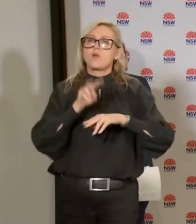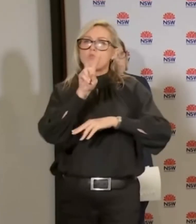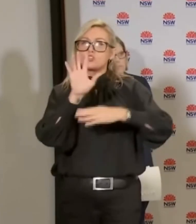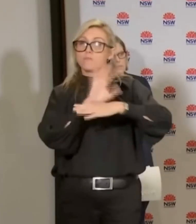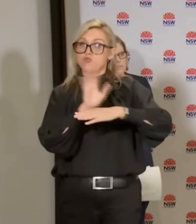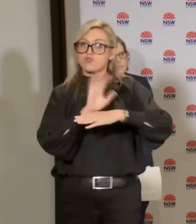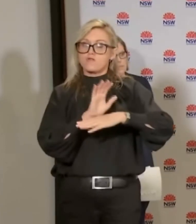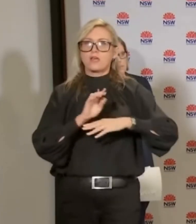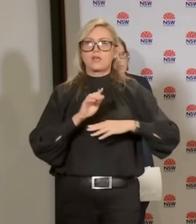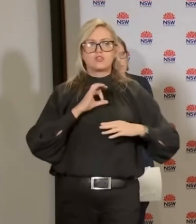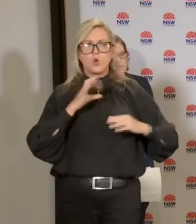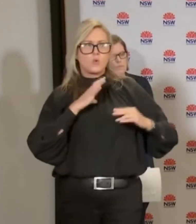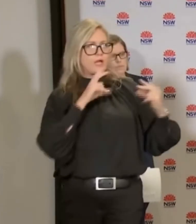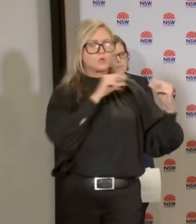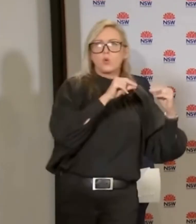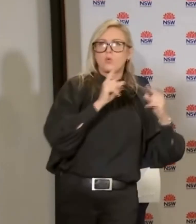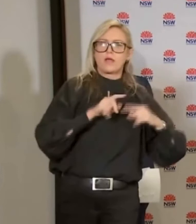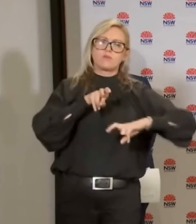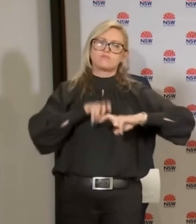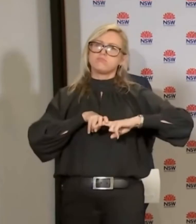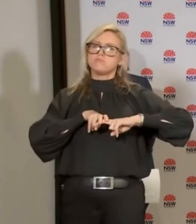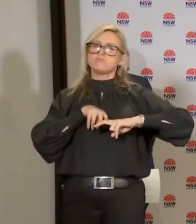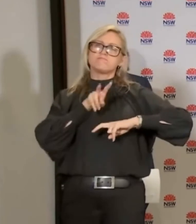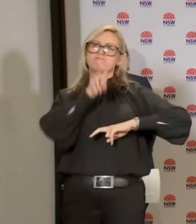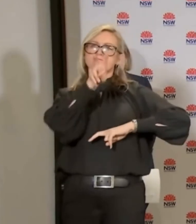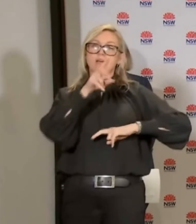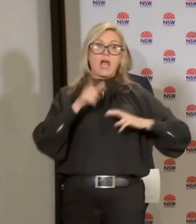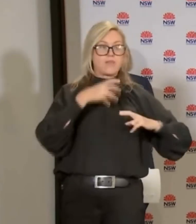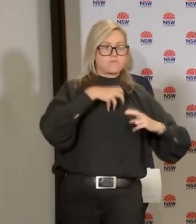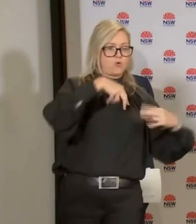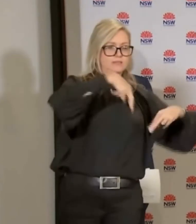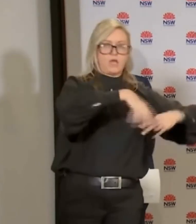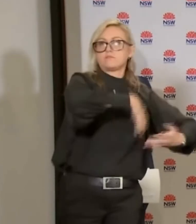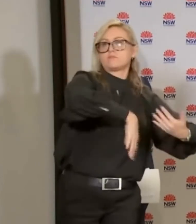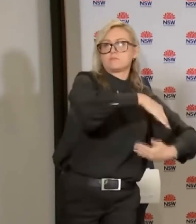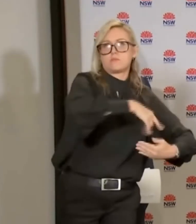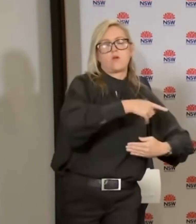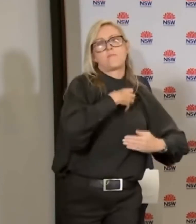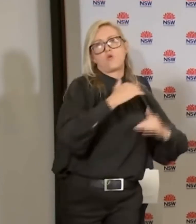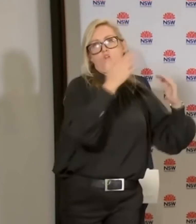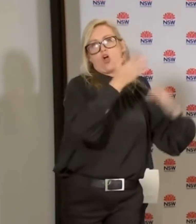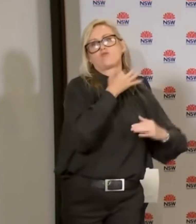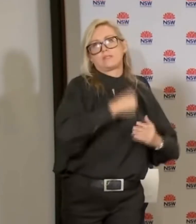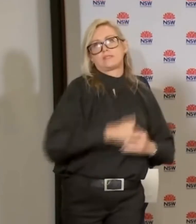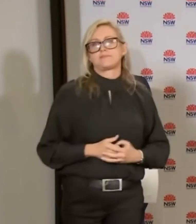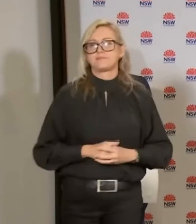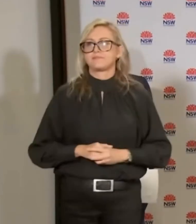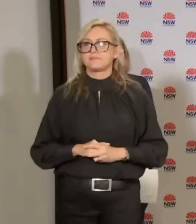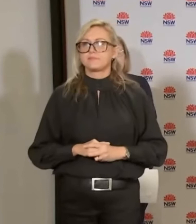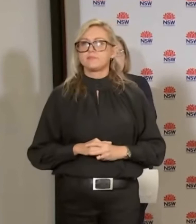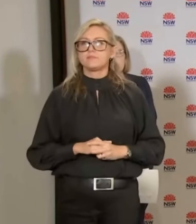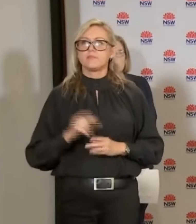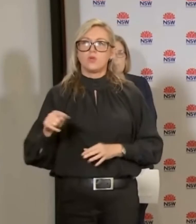your chair, so it's obviously lower risk than other events which might have more interaction. You previously said that dancing is